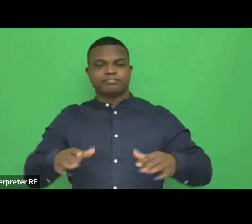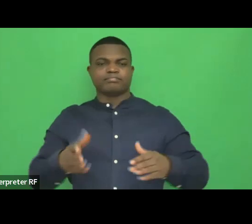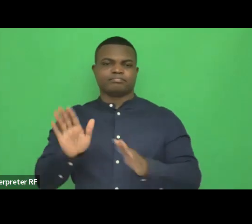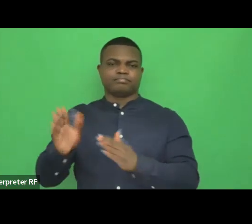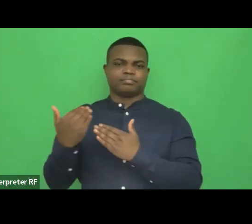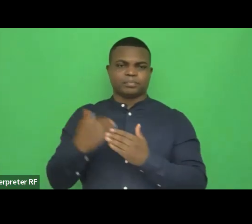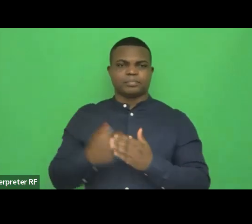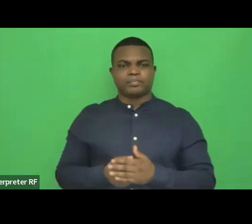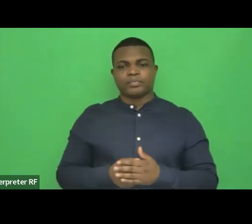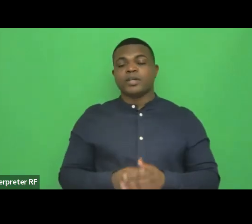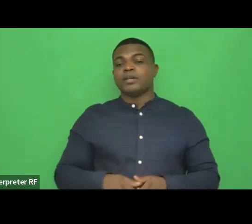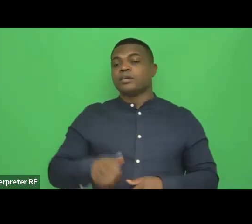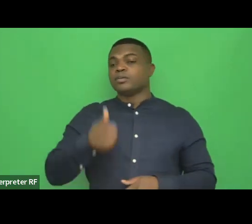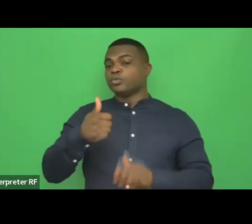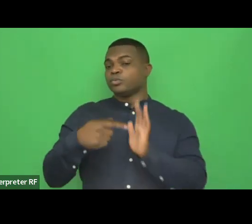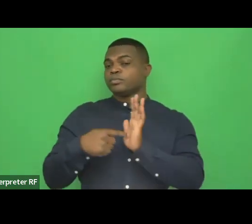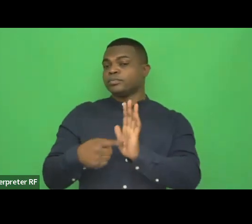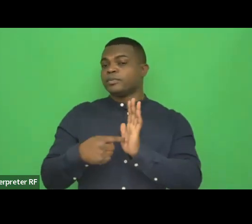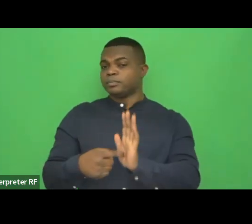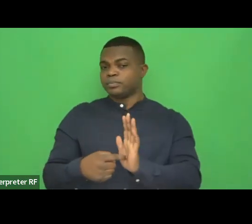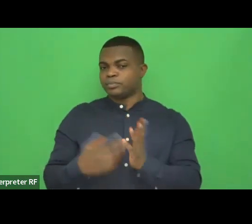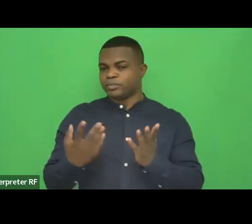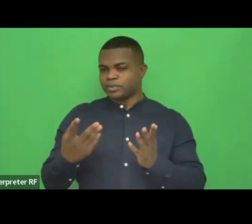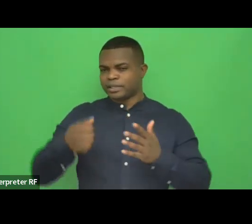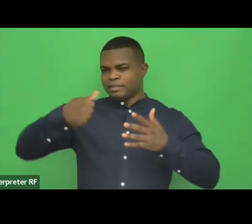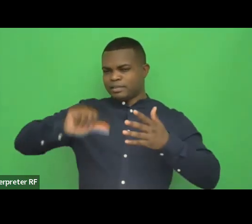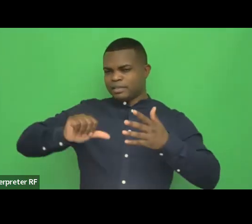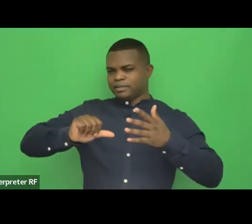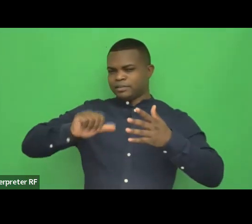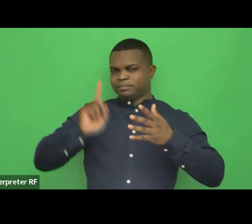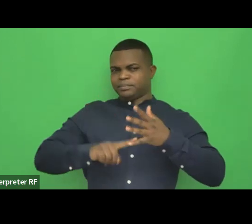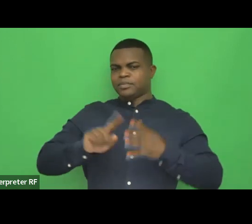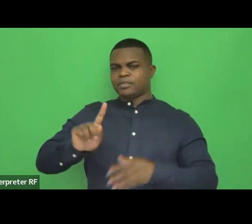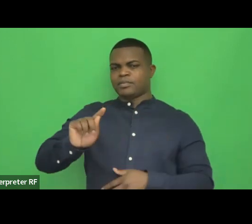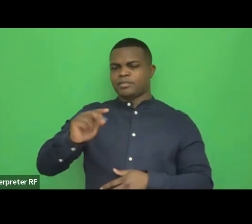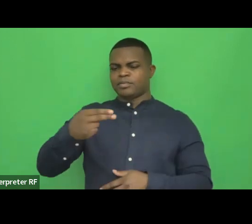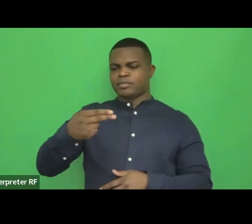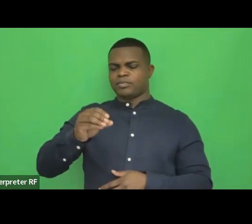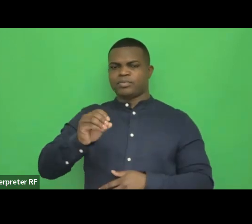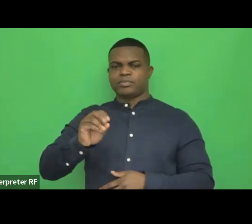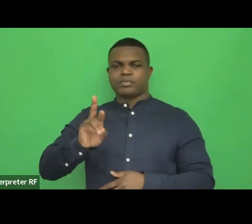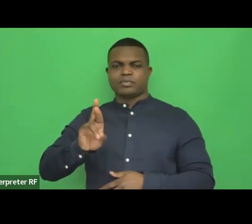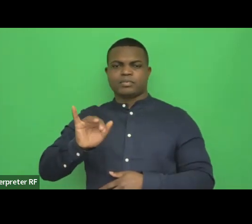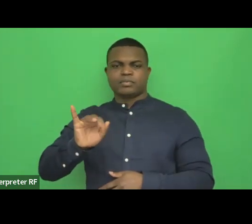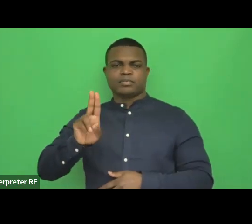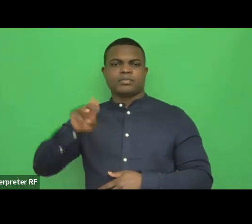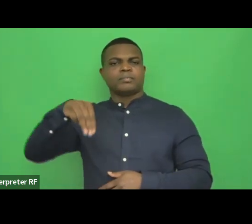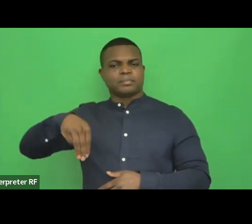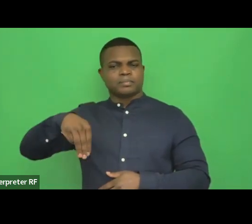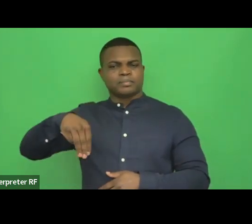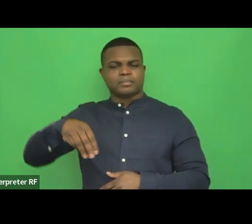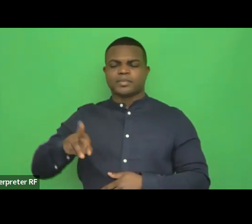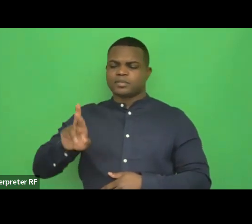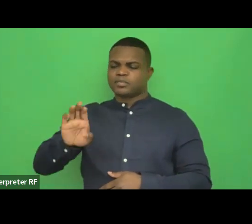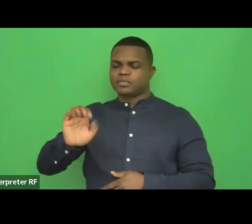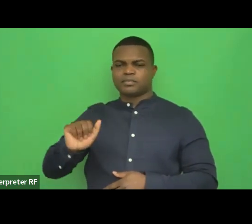You saw me using that with the EPUB I made just there. Thorium is made in Europe.